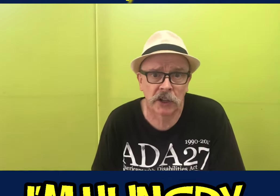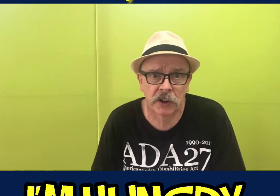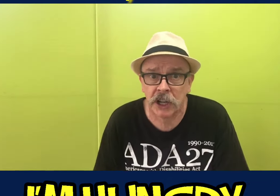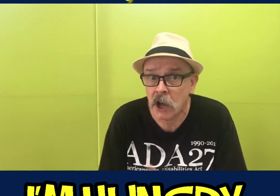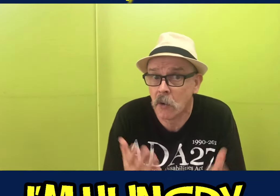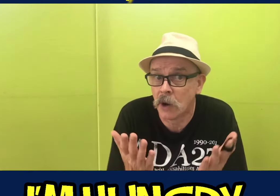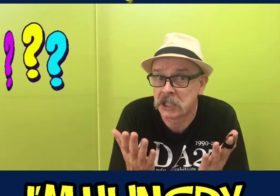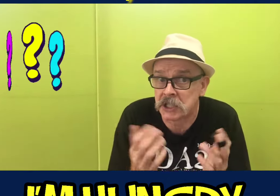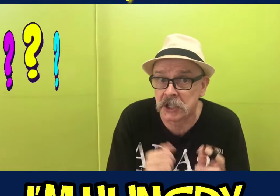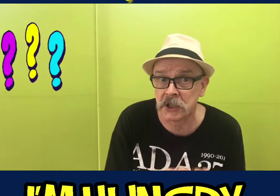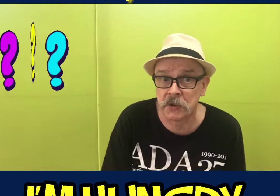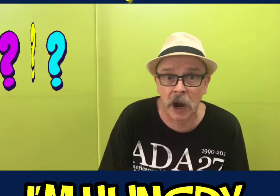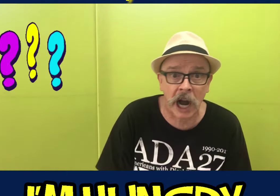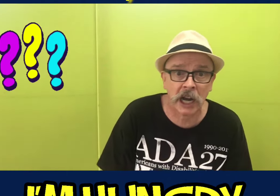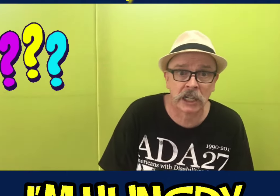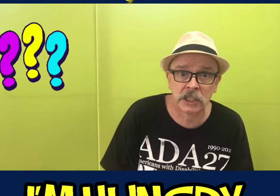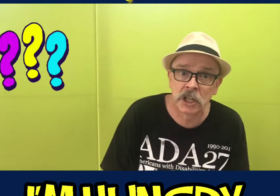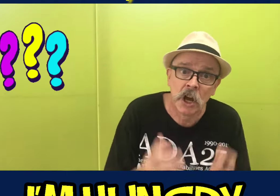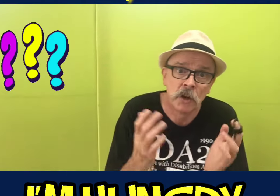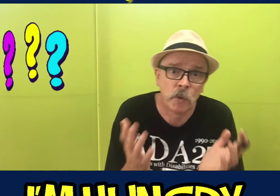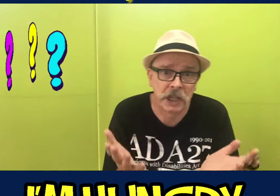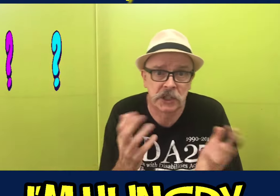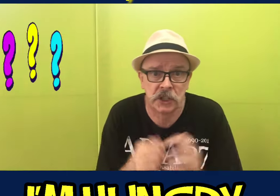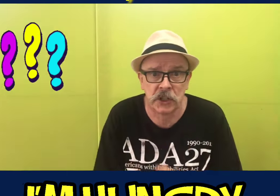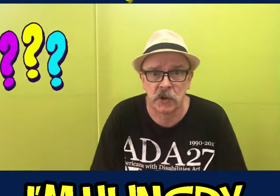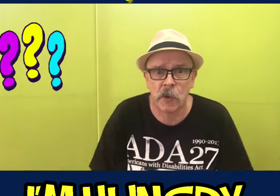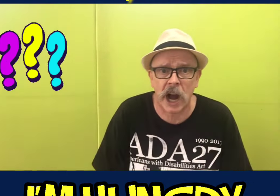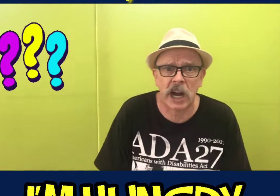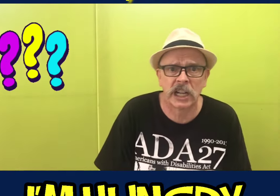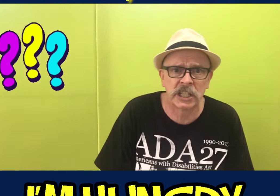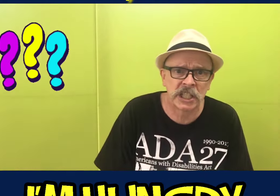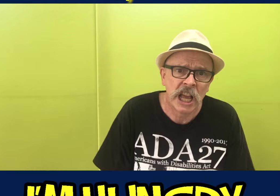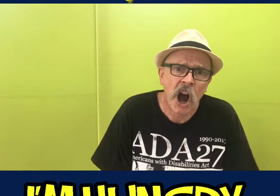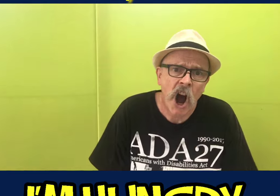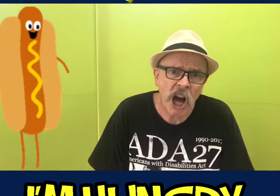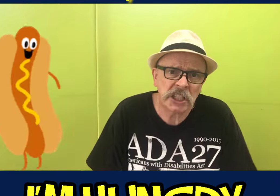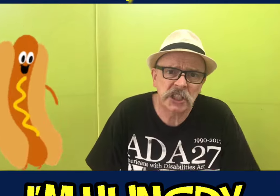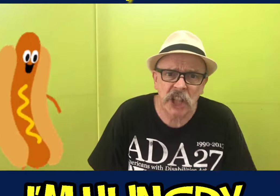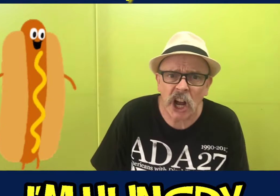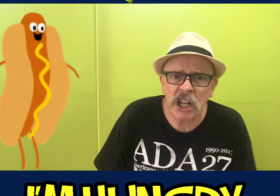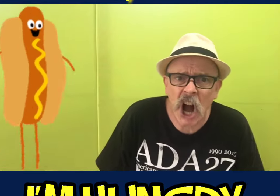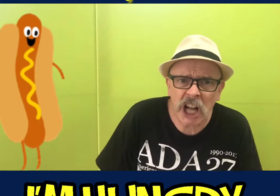I'm hungry. What do you want? What do you want?